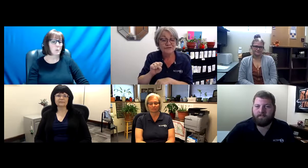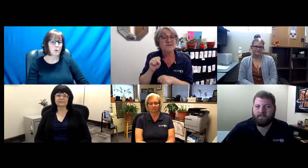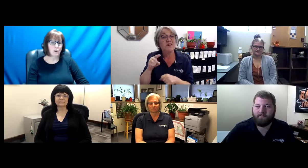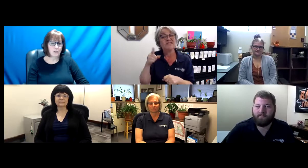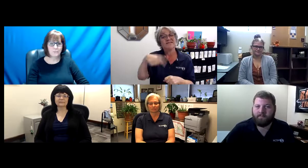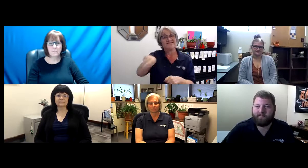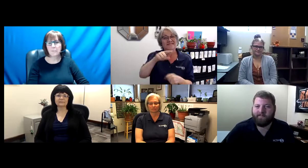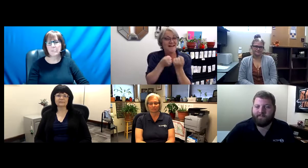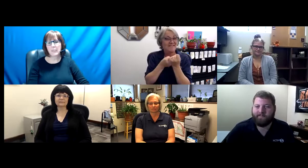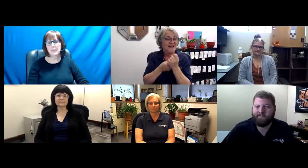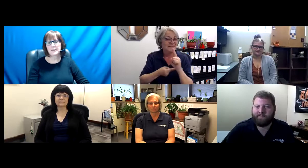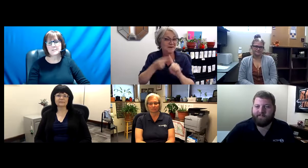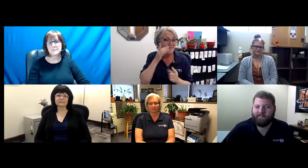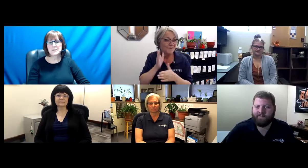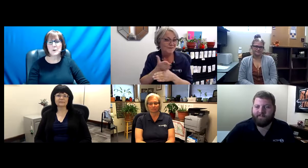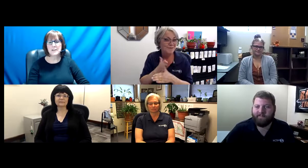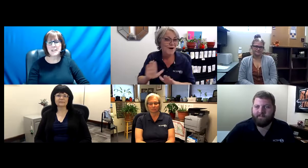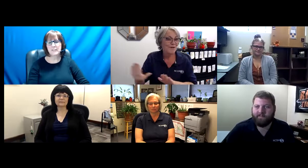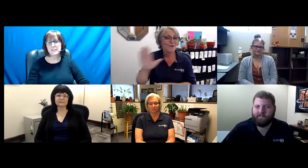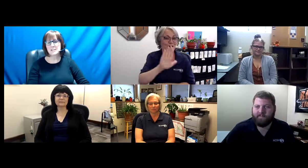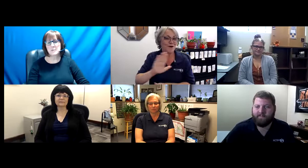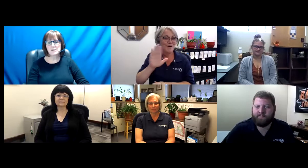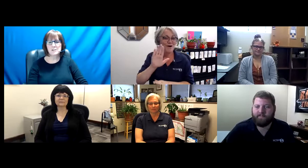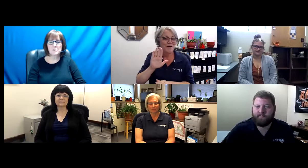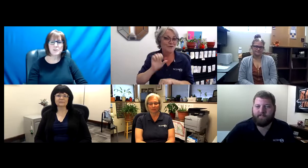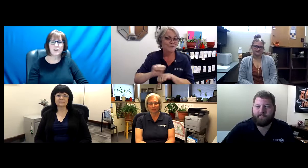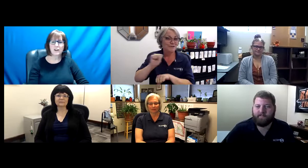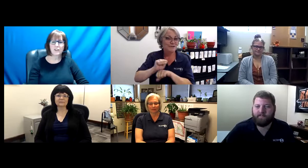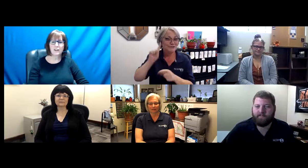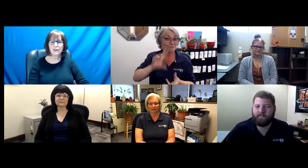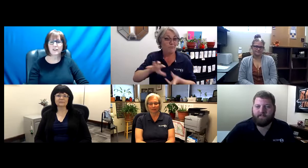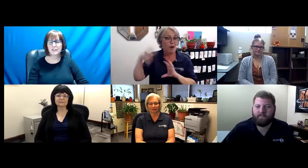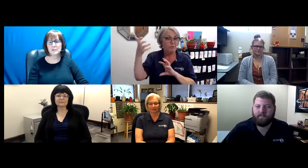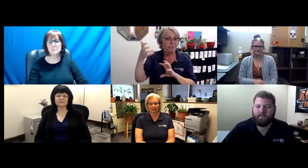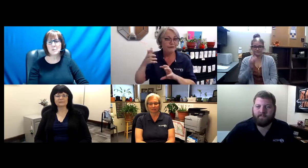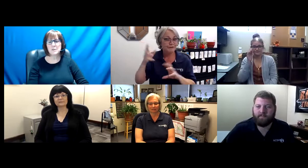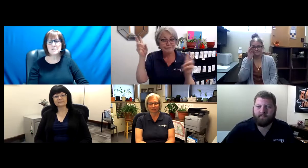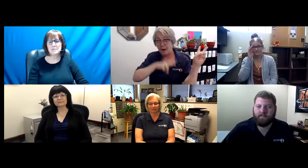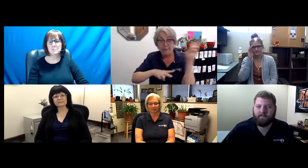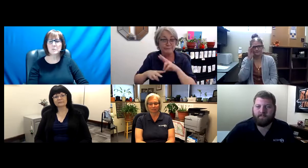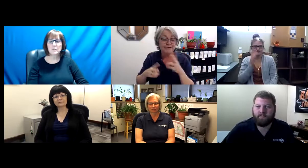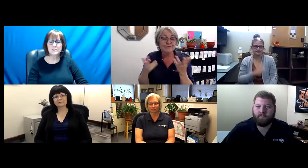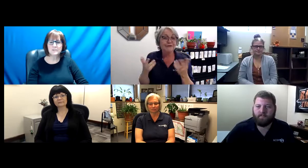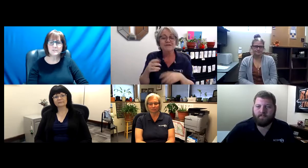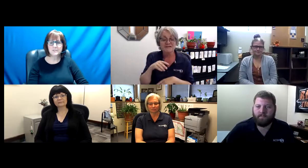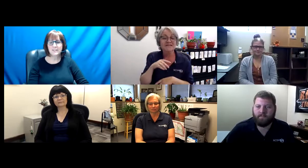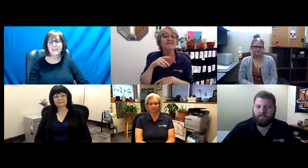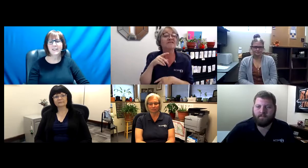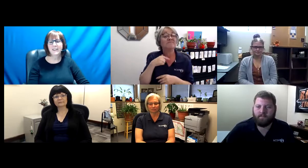work. So us advocacy specialists will share their little moments of bloopers.